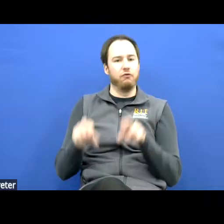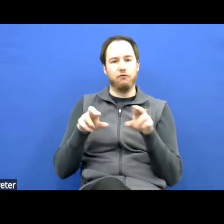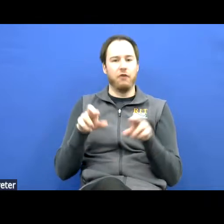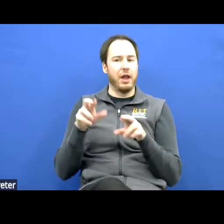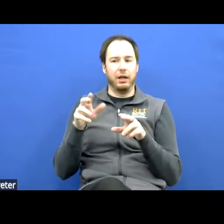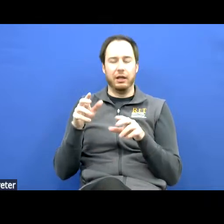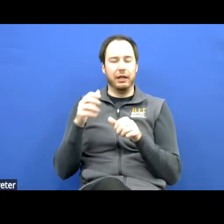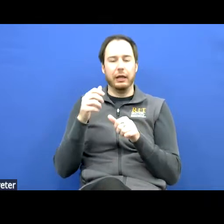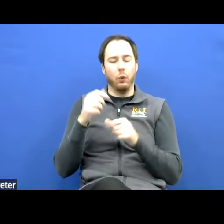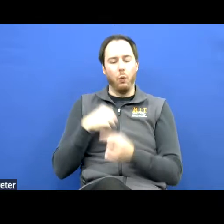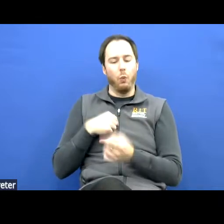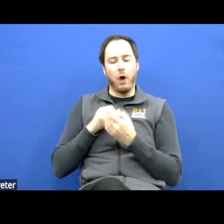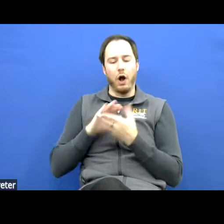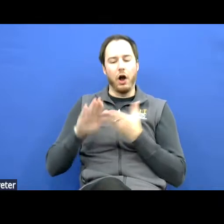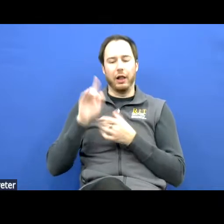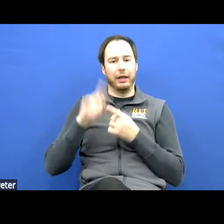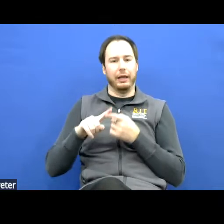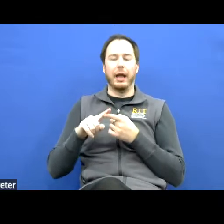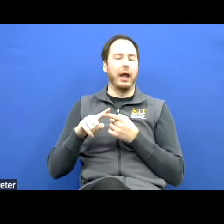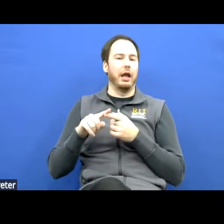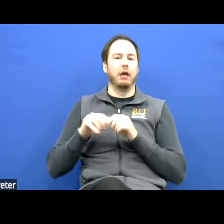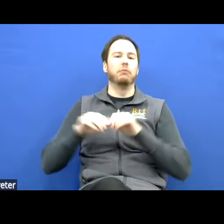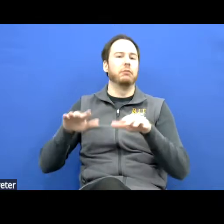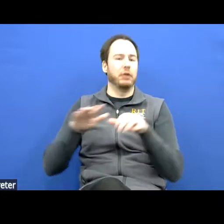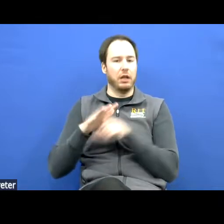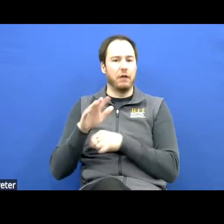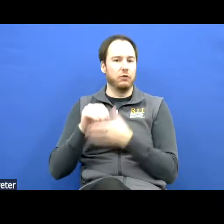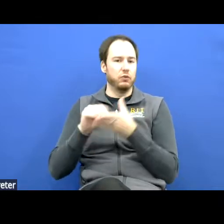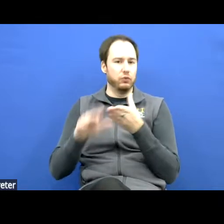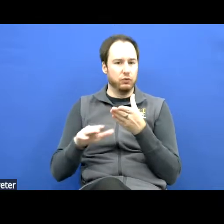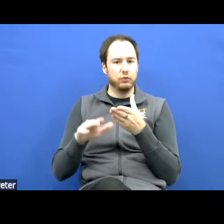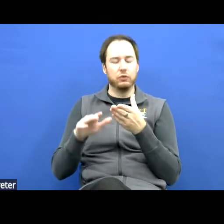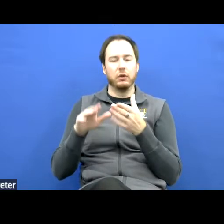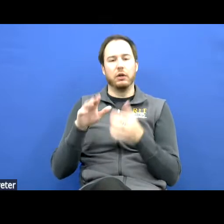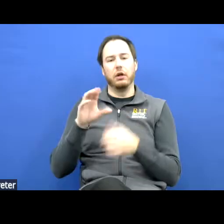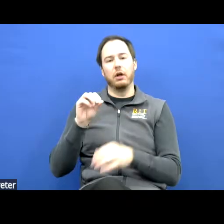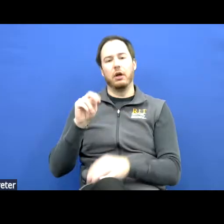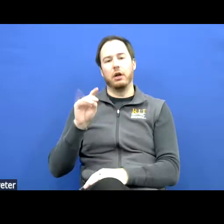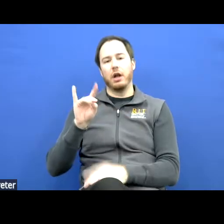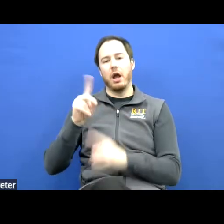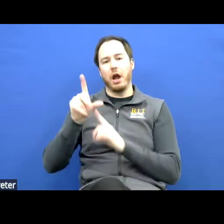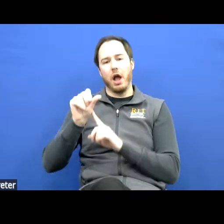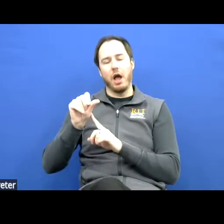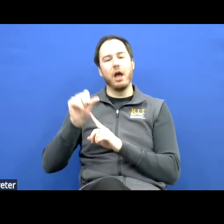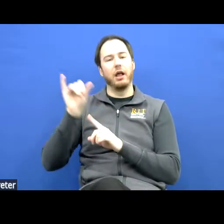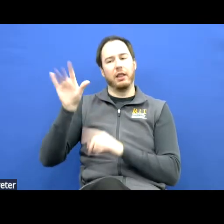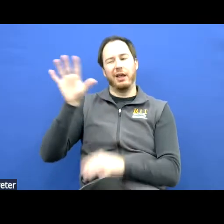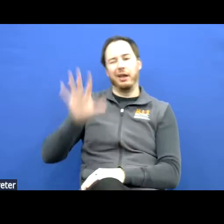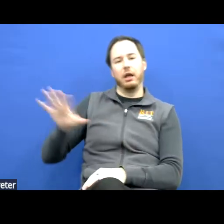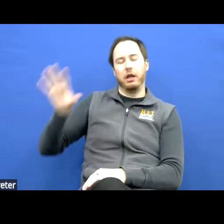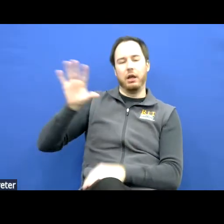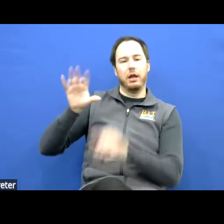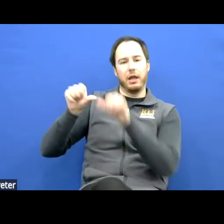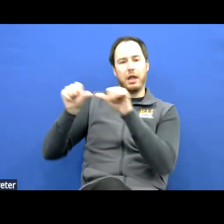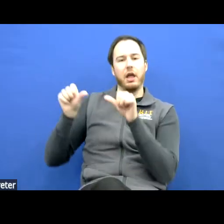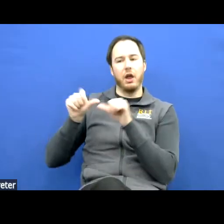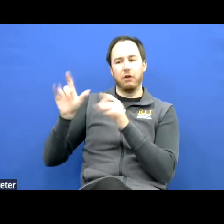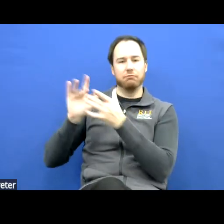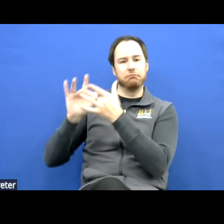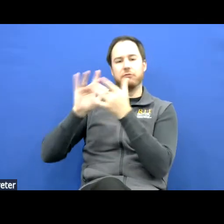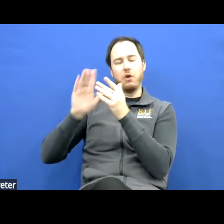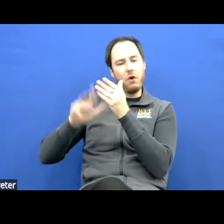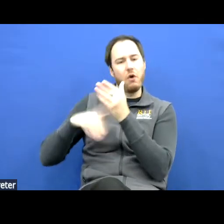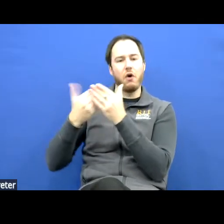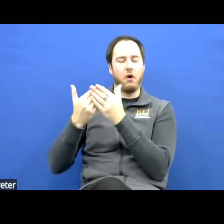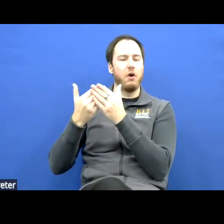can't possibly produce enough in just like the Onondaga, which is where the area is. So they're reaching to all